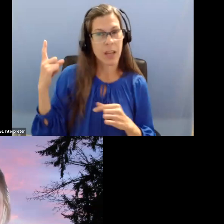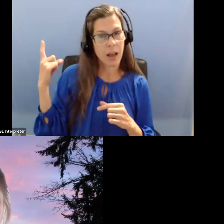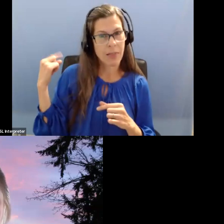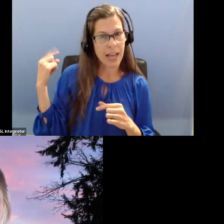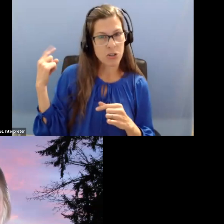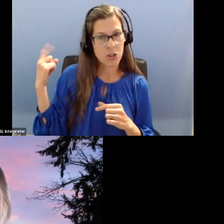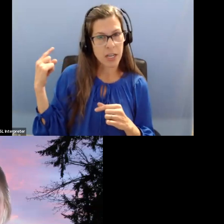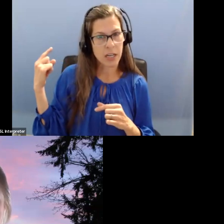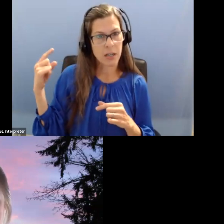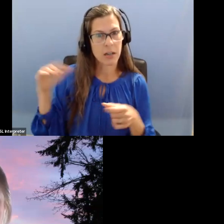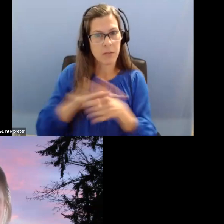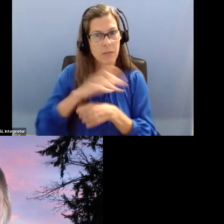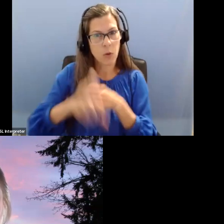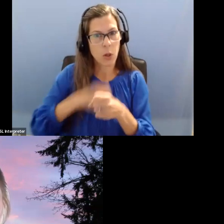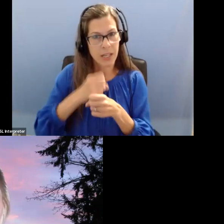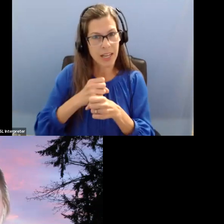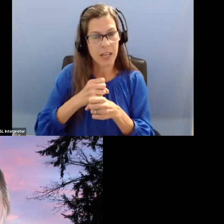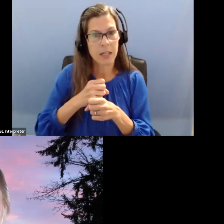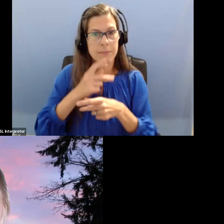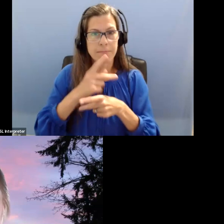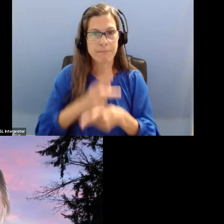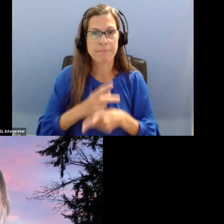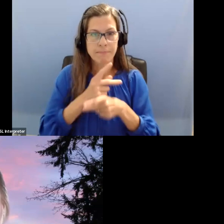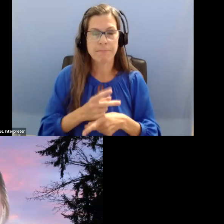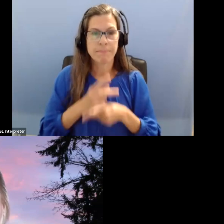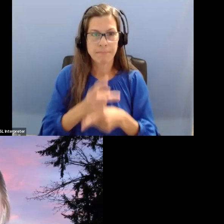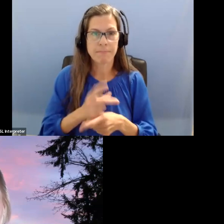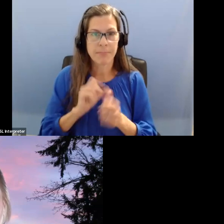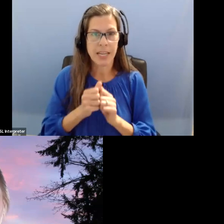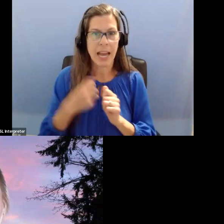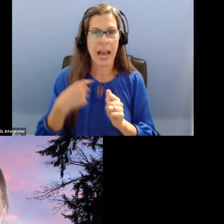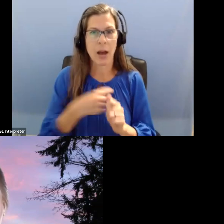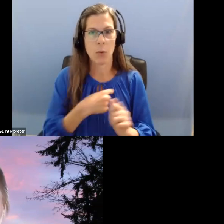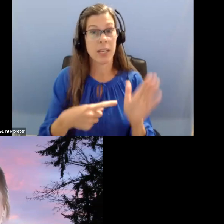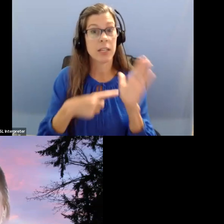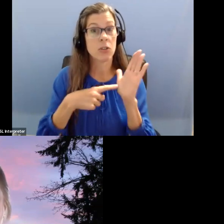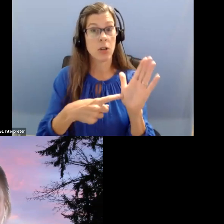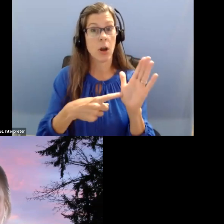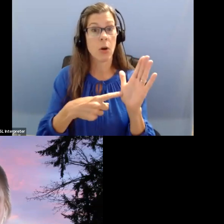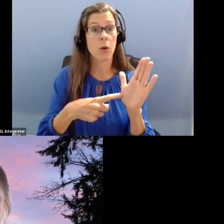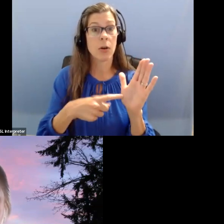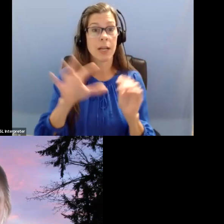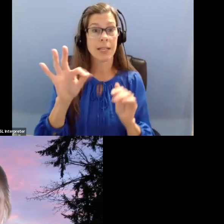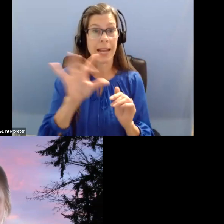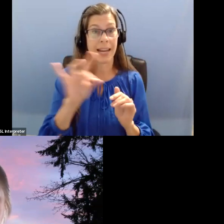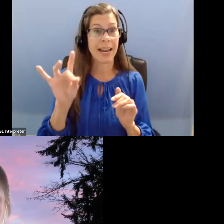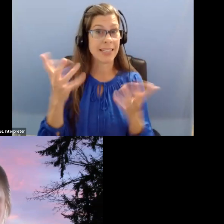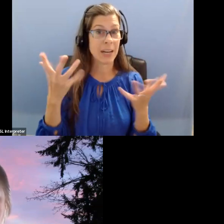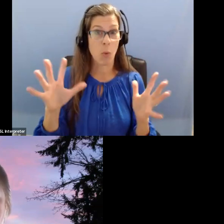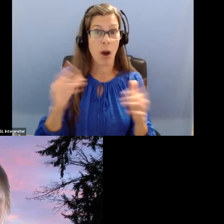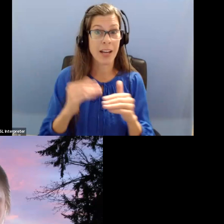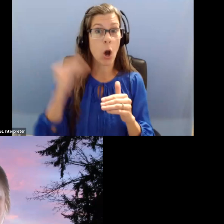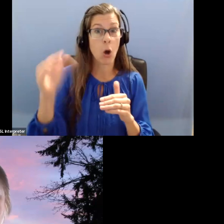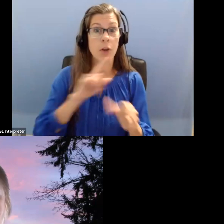we were kind of cautious in how we were unveiling 988 because we didn't want to overpromise. We really wanted to make sure we